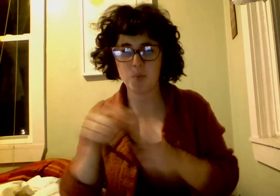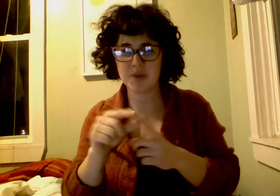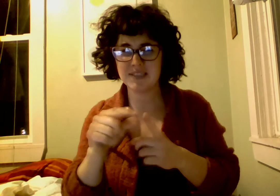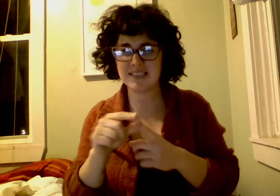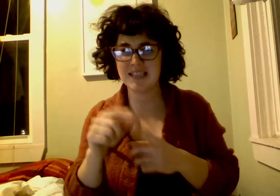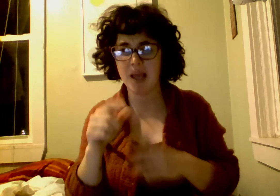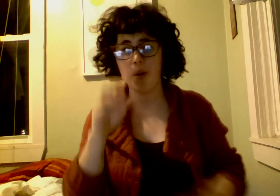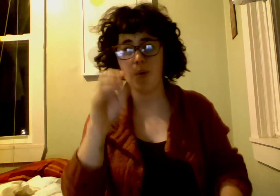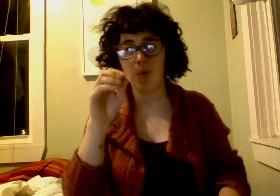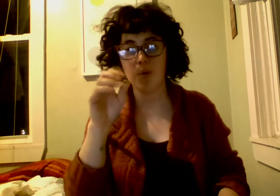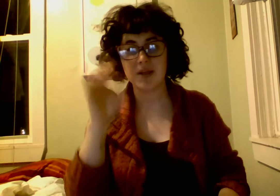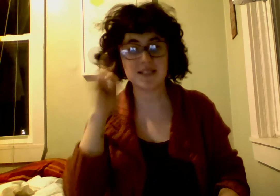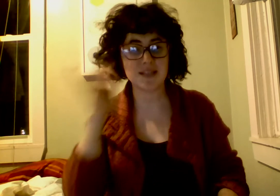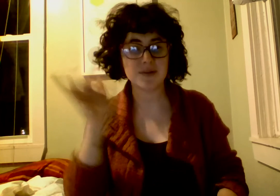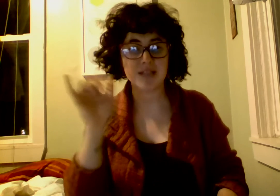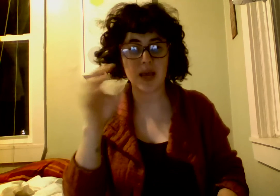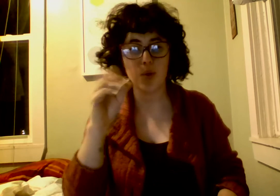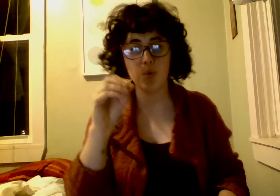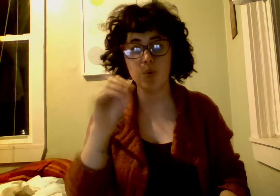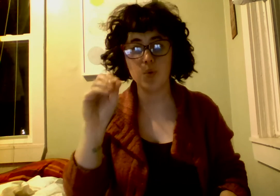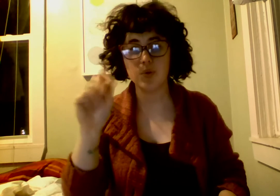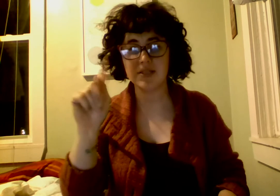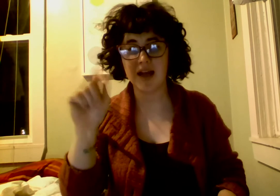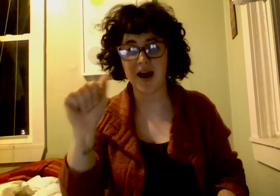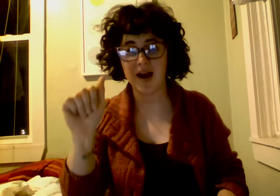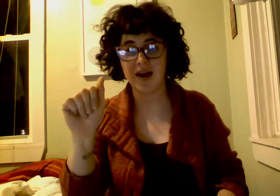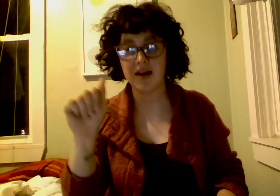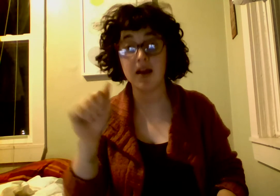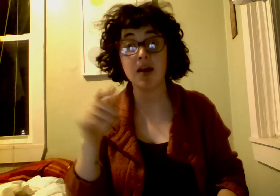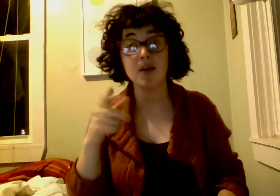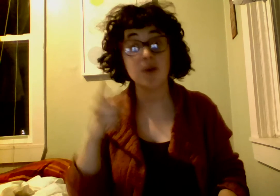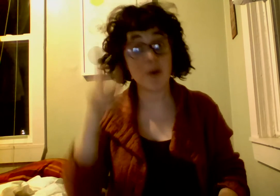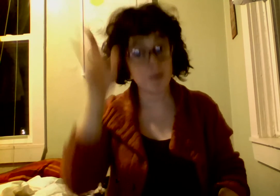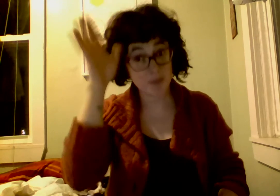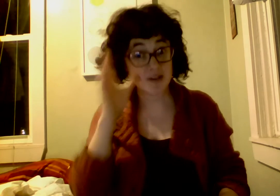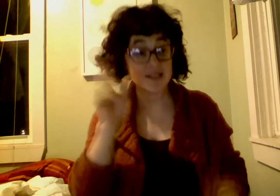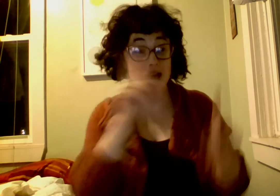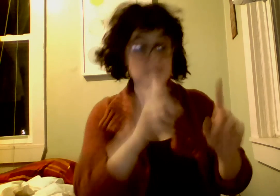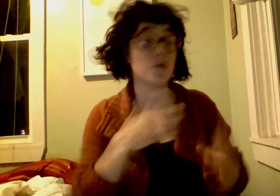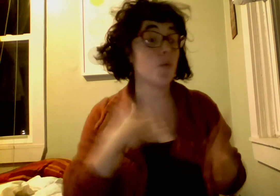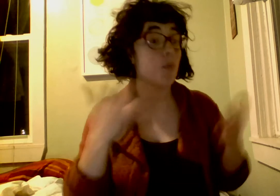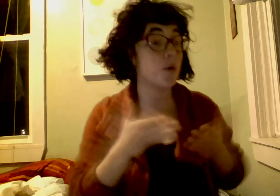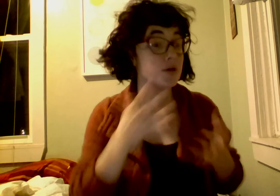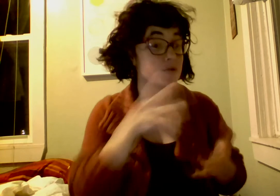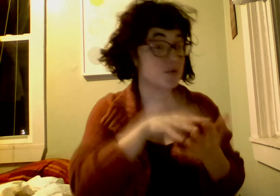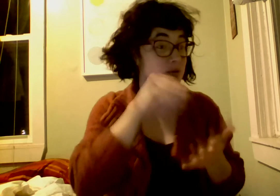ute. See, that's when your parents say to you, what did you learn in school today, dear? You can say, I learned Norwegian.